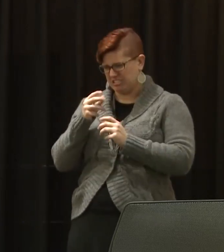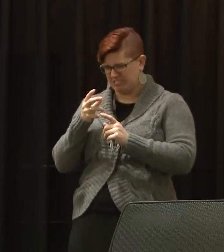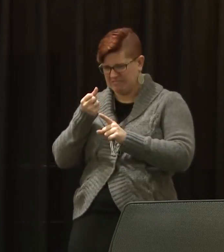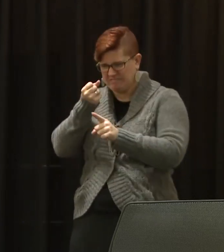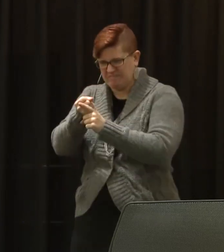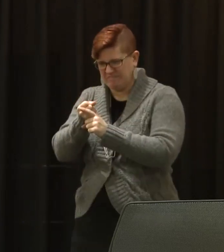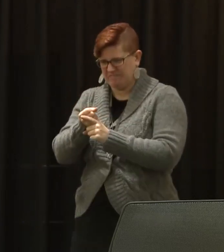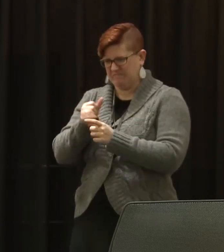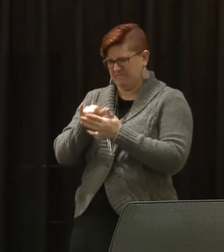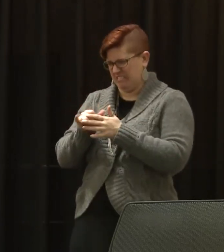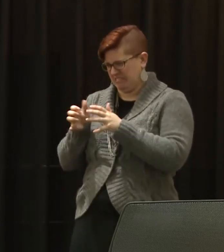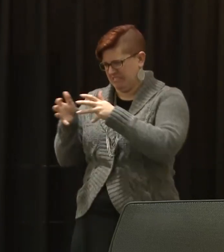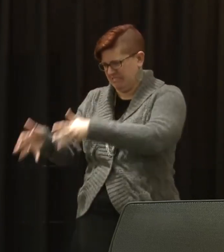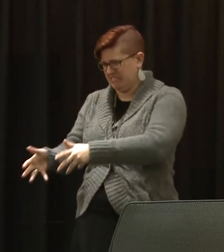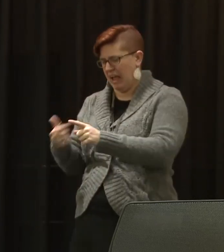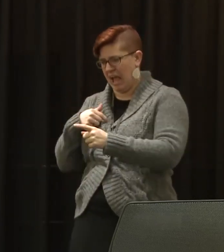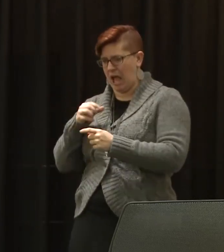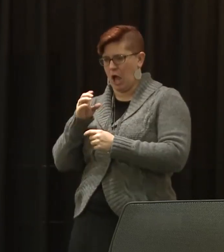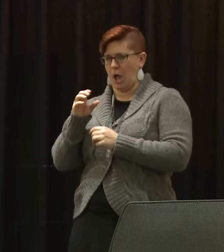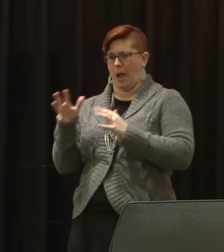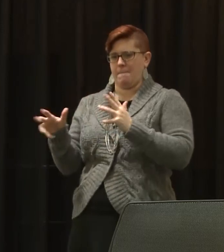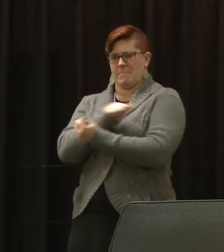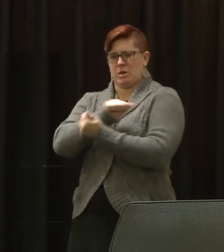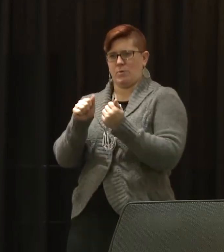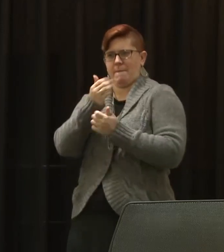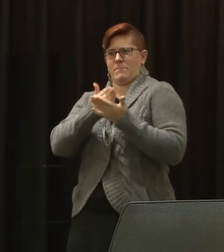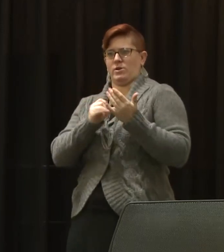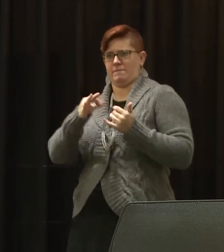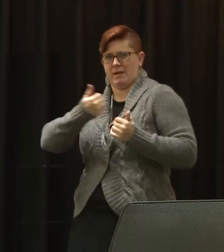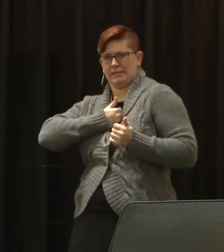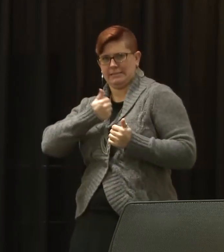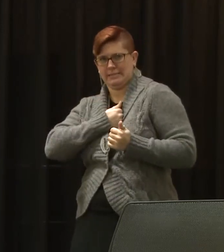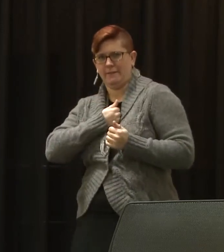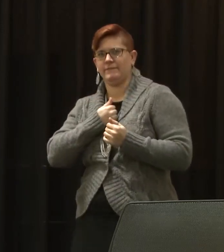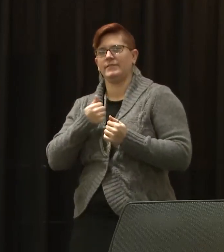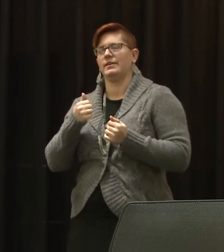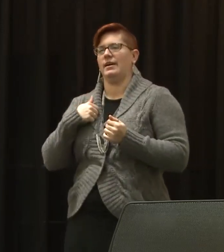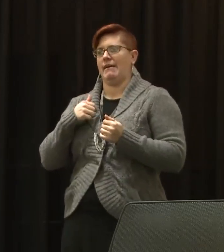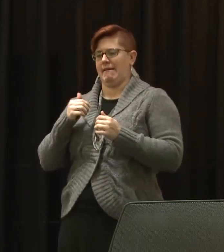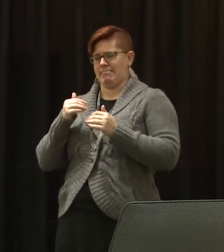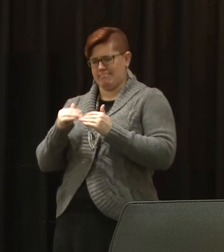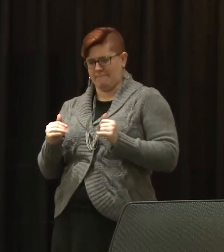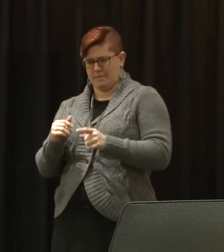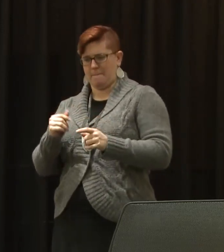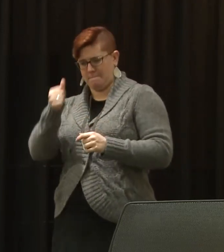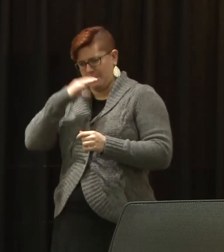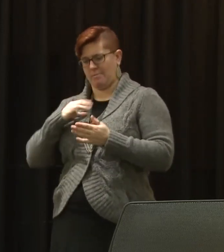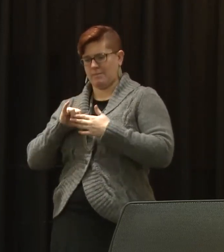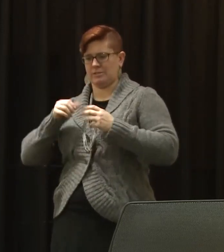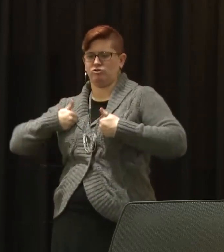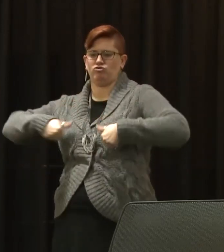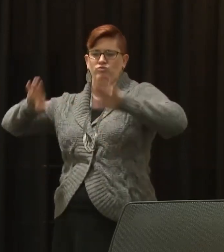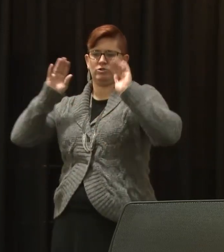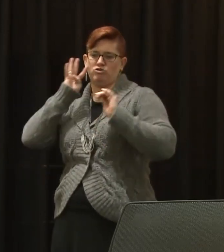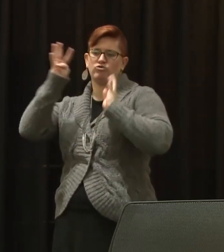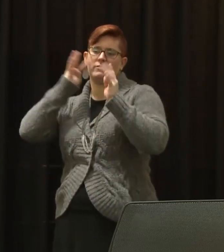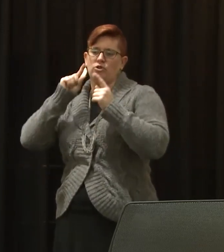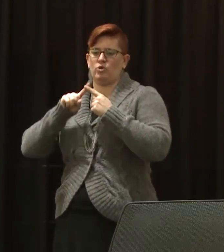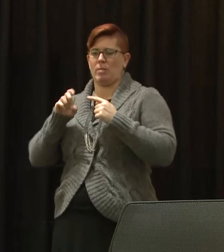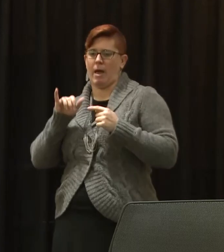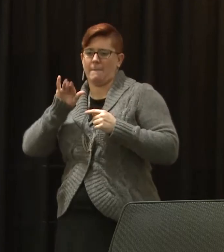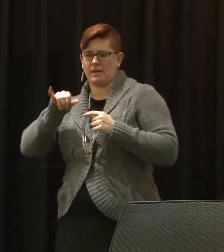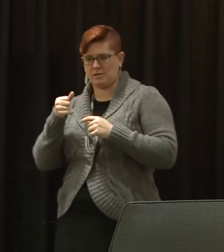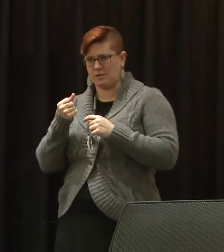in drought. I obliterated parts of myself. I leveled the man who surrendered his creativity to a lobbying cause.